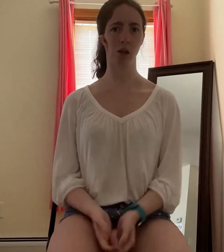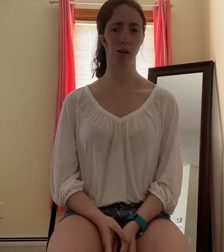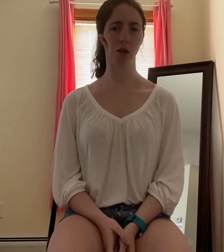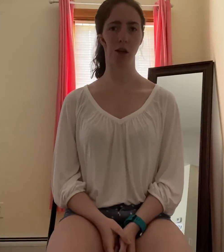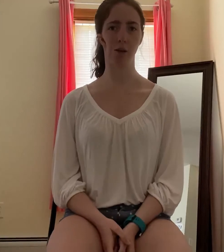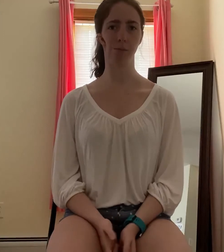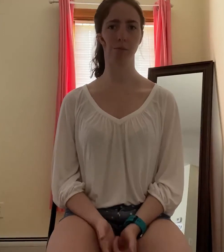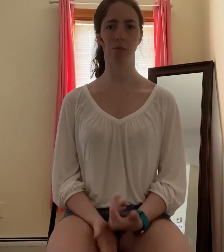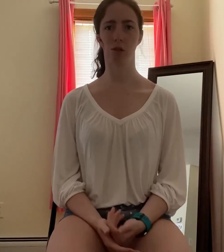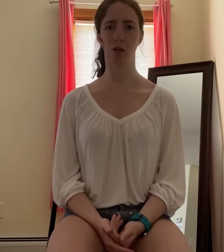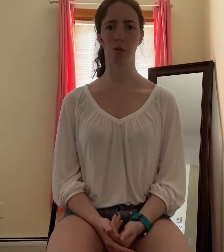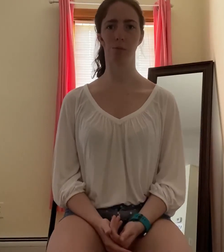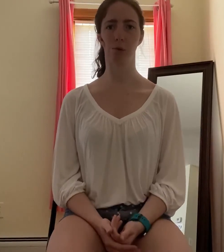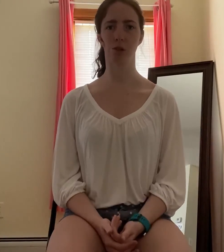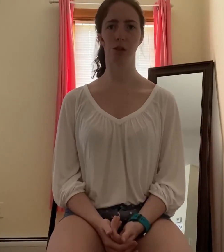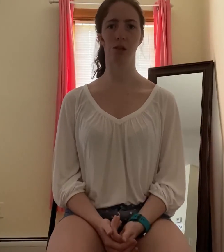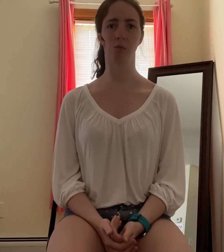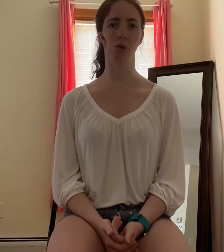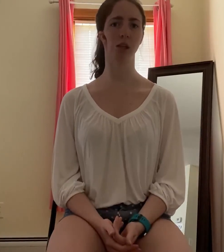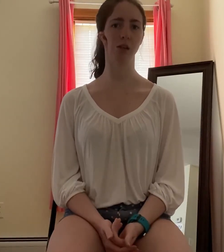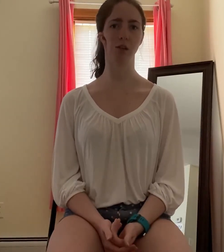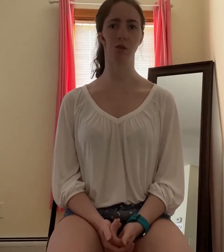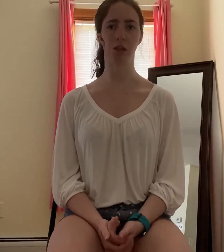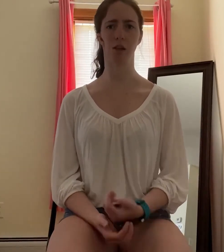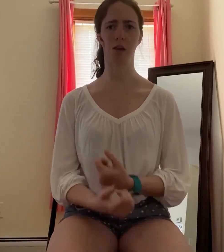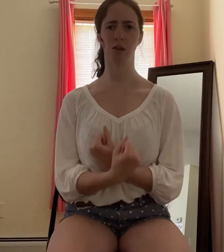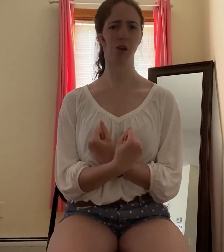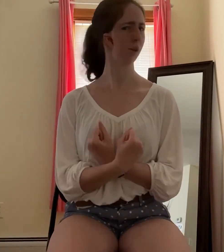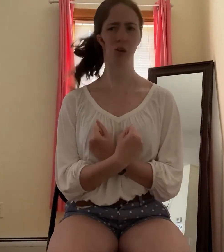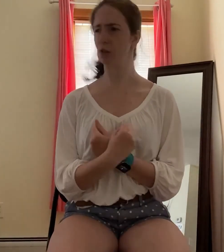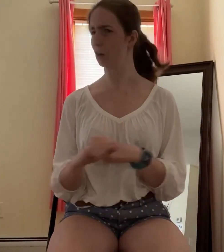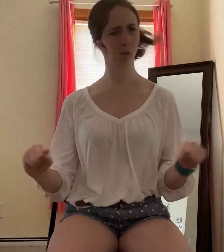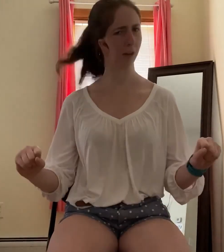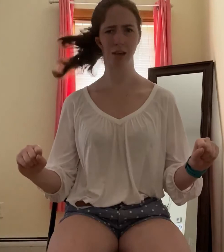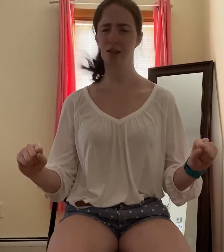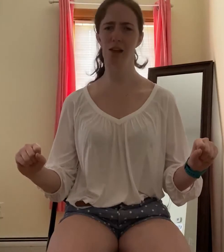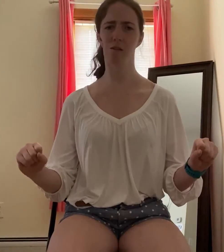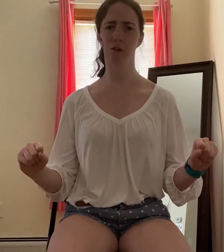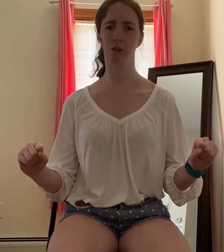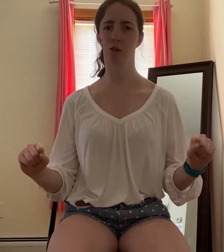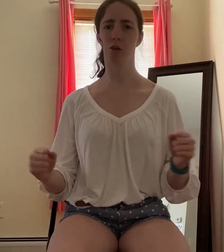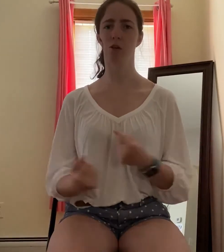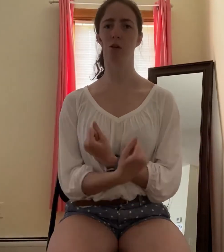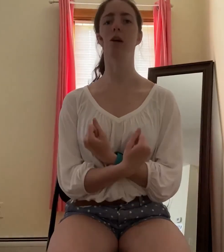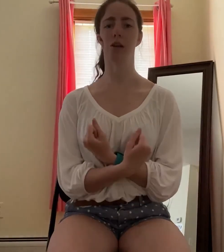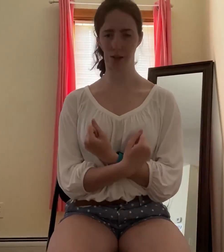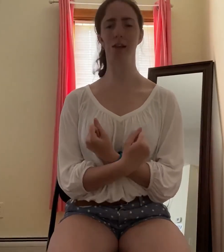So the person will tell you either no, not safe, or yes,